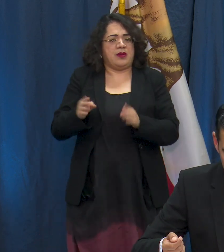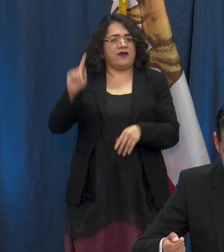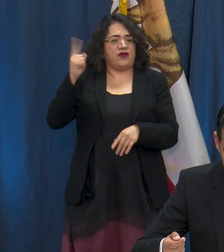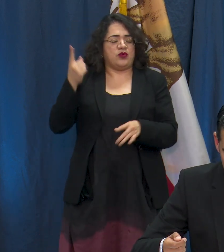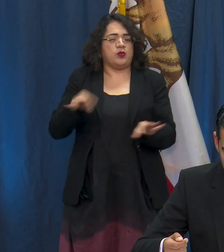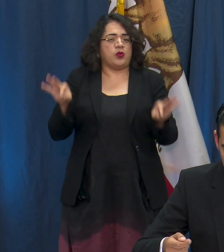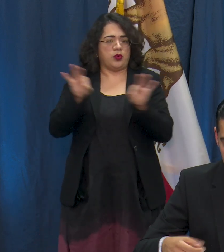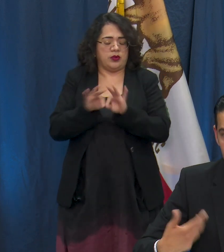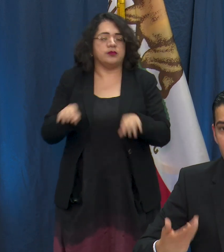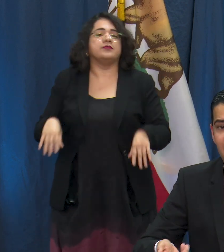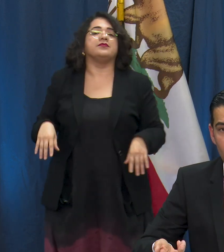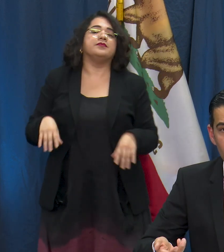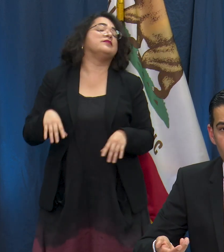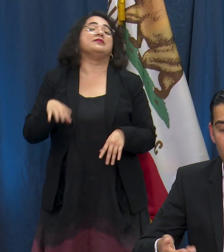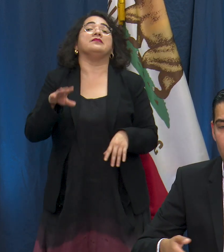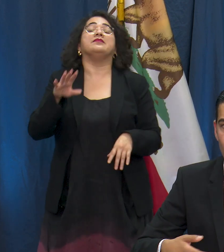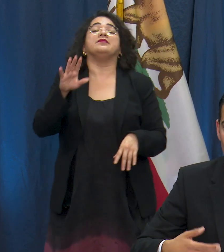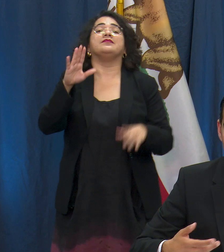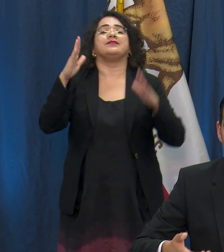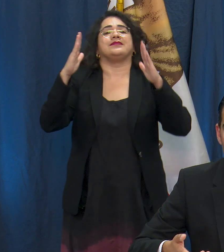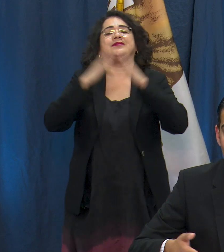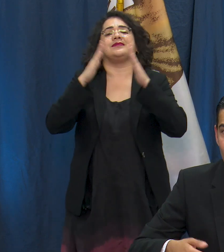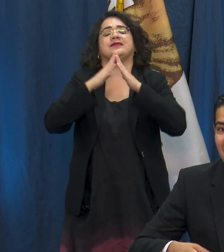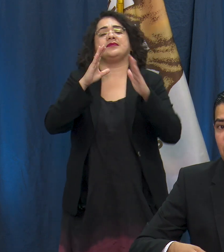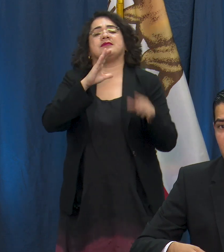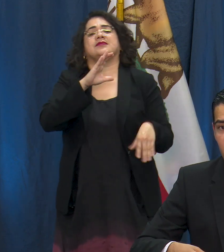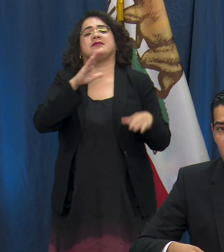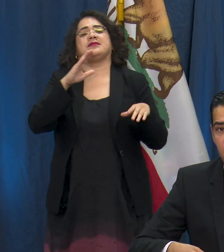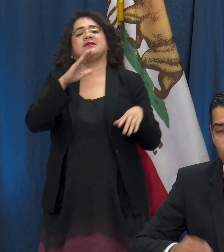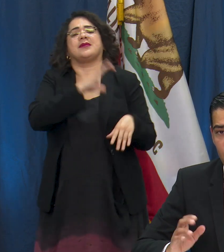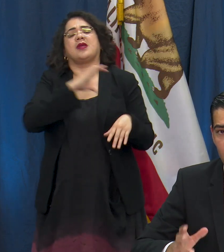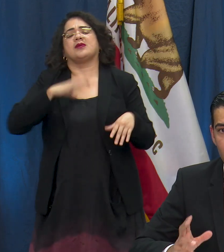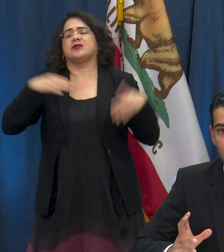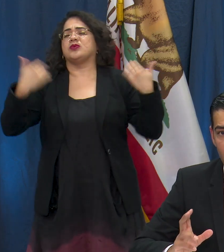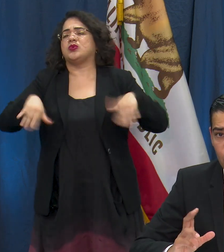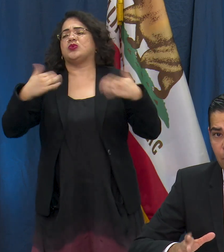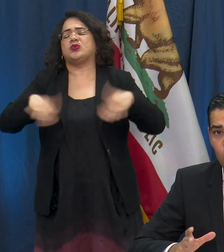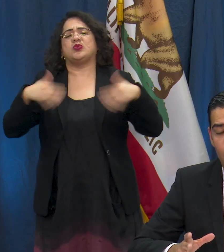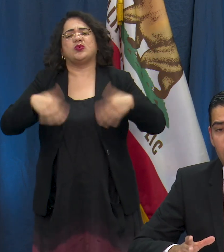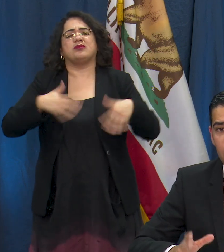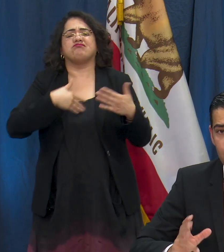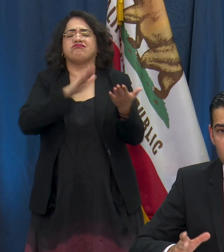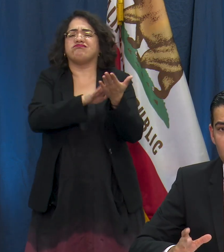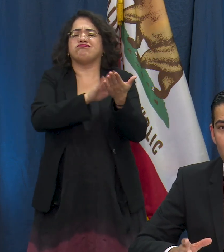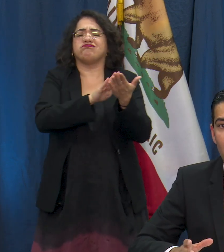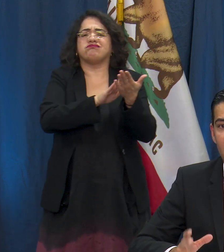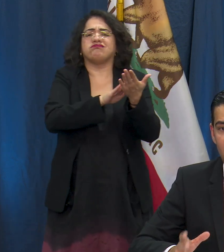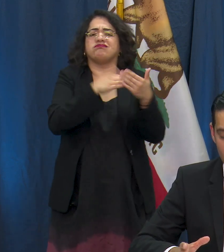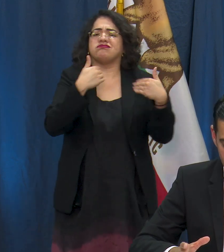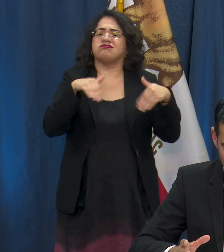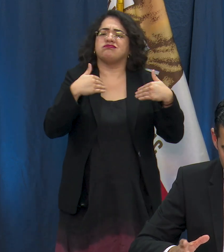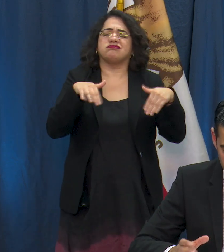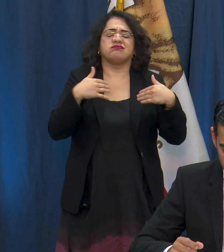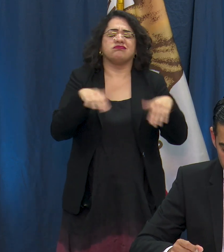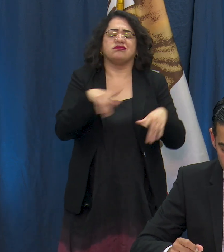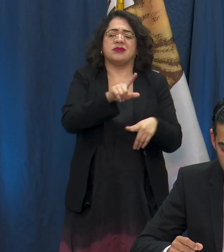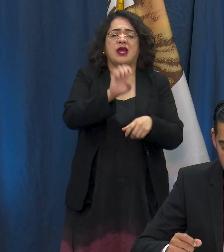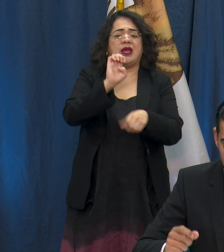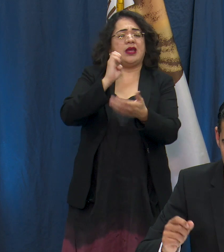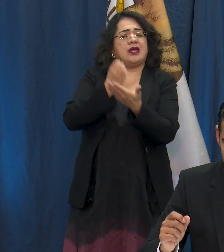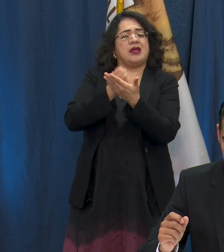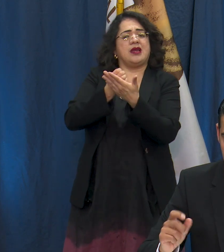small business. The City Council has been working really hard, and I want to commend them for their incredible work, especially around economic